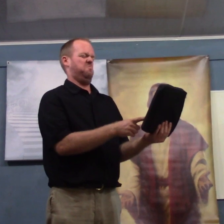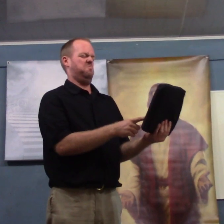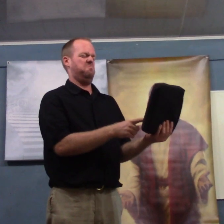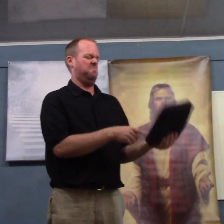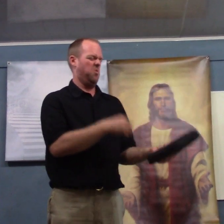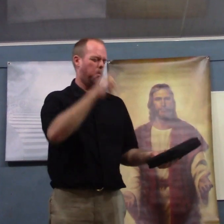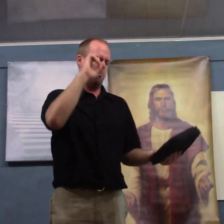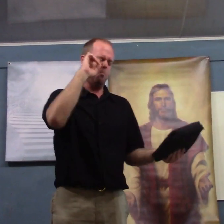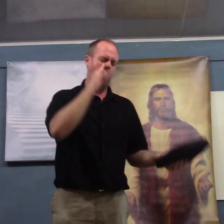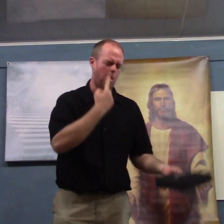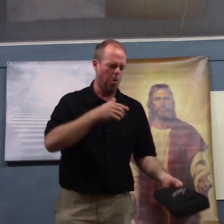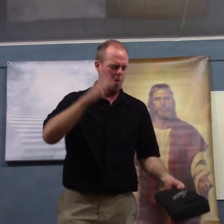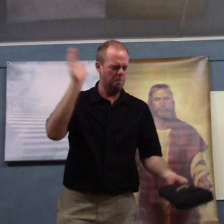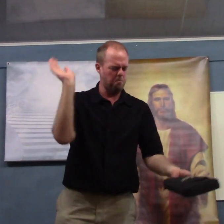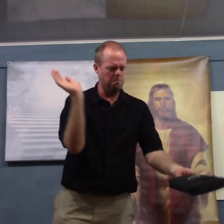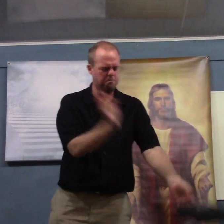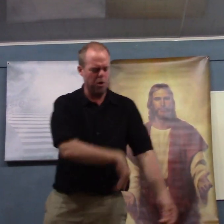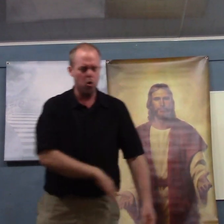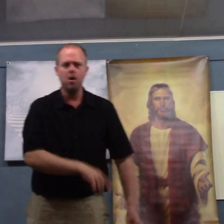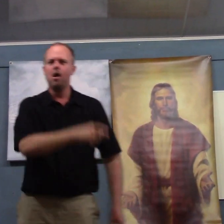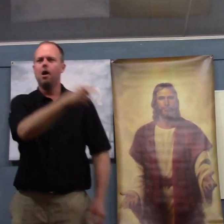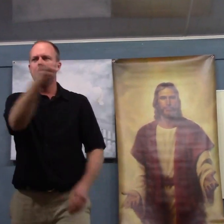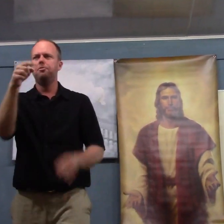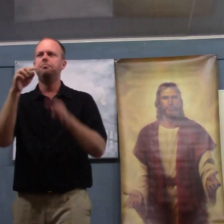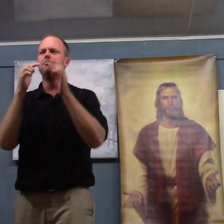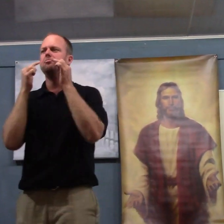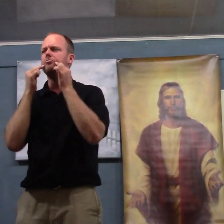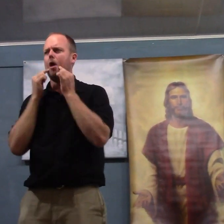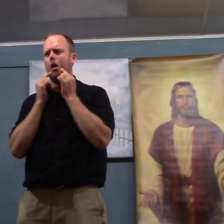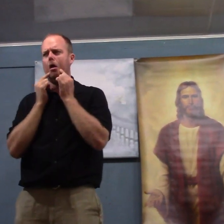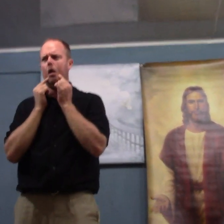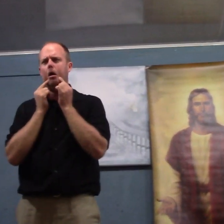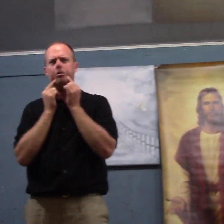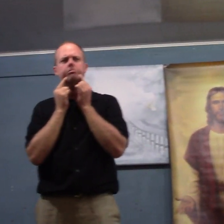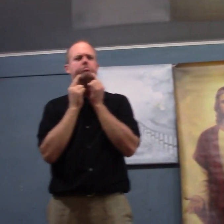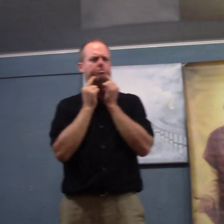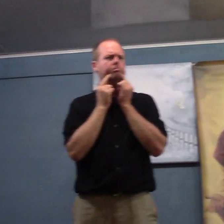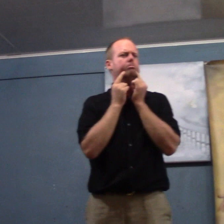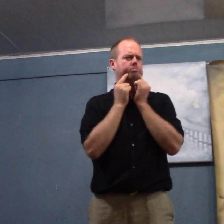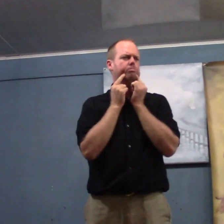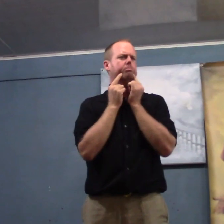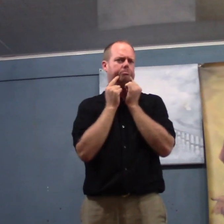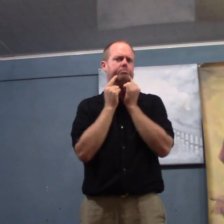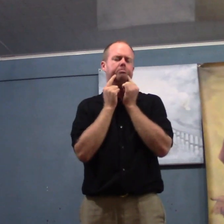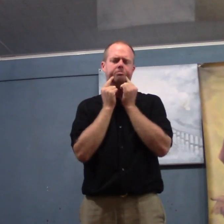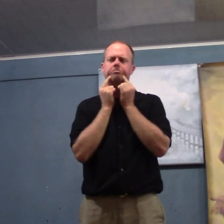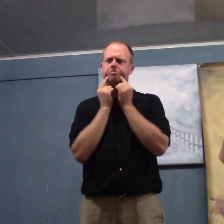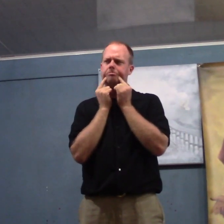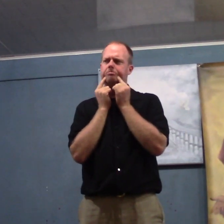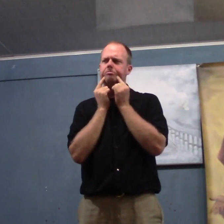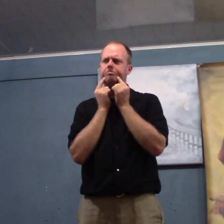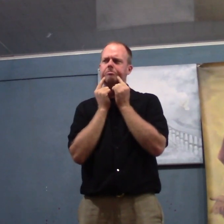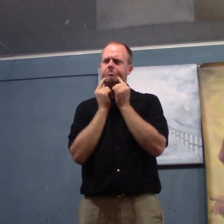You might be careless about the Word of God. You might think, the Bible is so boring. You will be sad. It will show on your